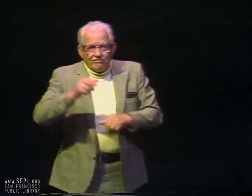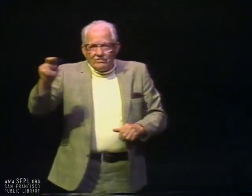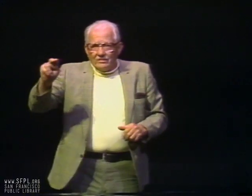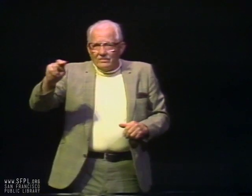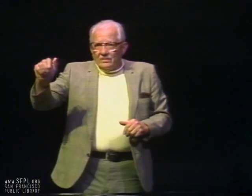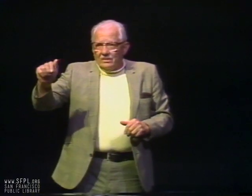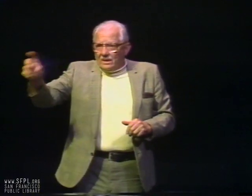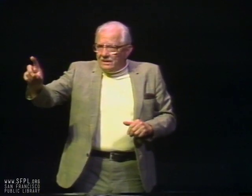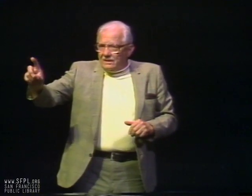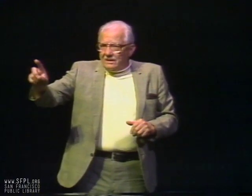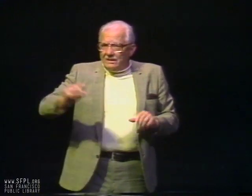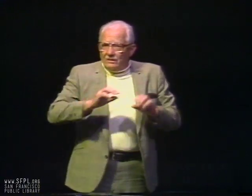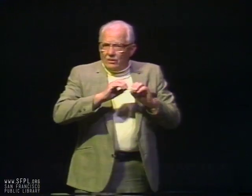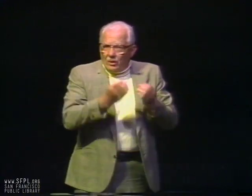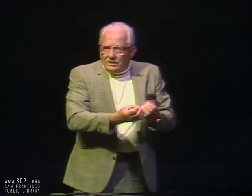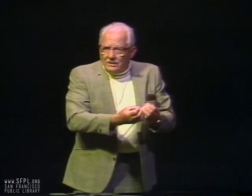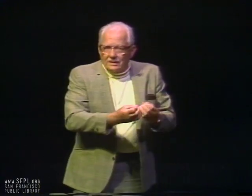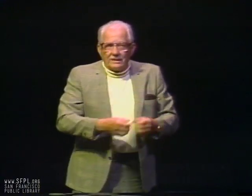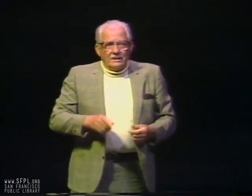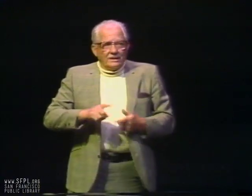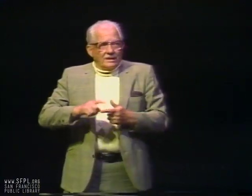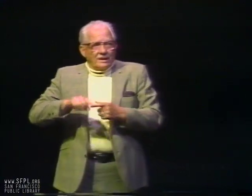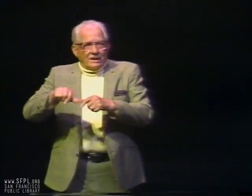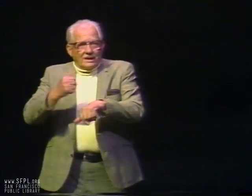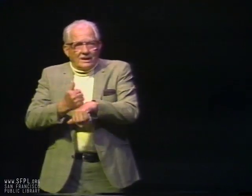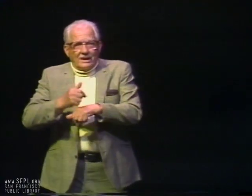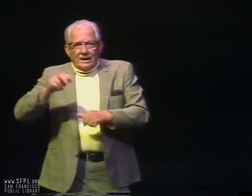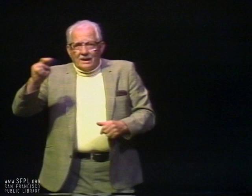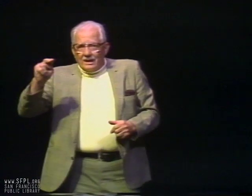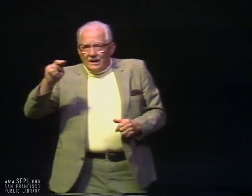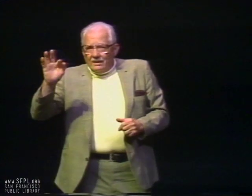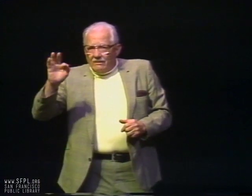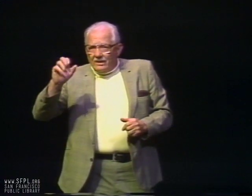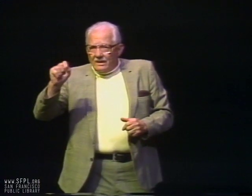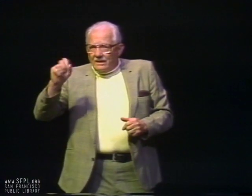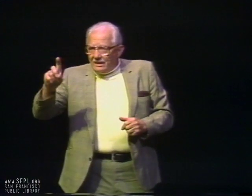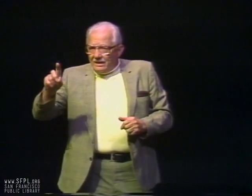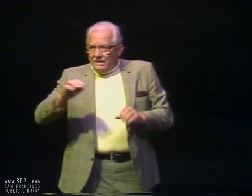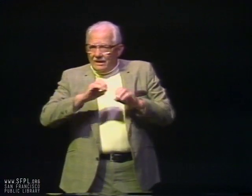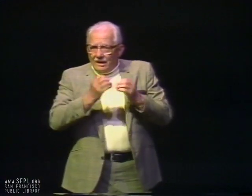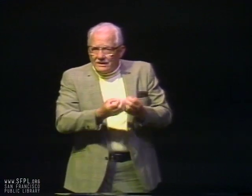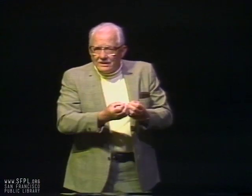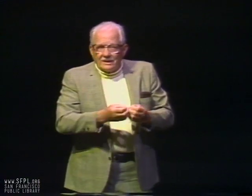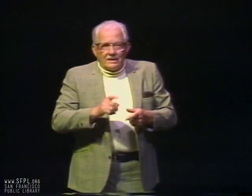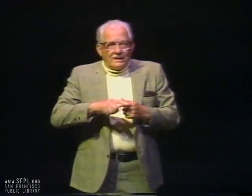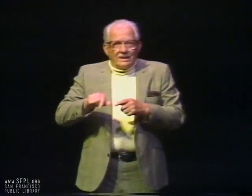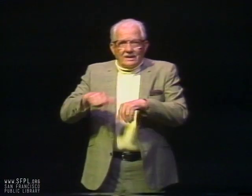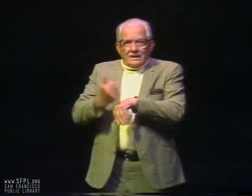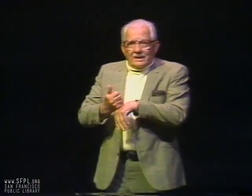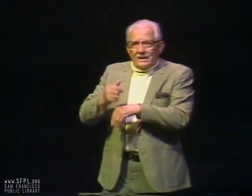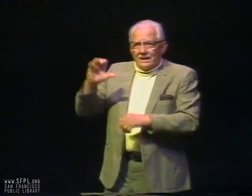we established the National Association of the Deaf, the National Fraternal Society for the